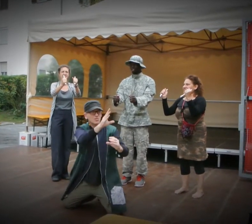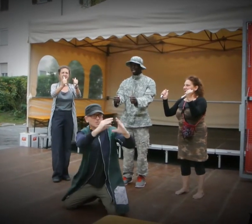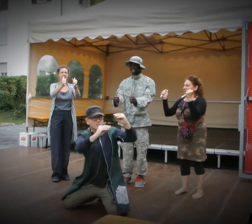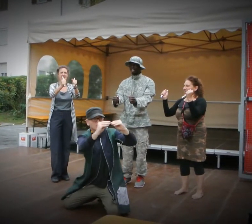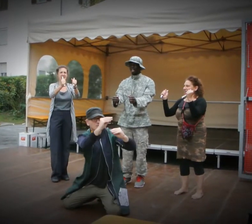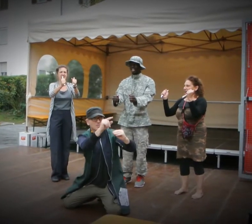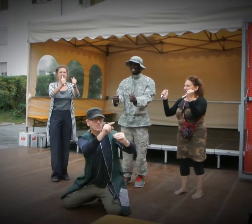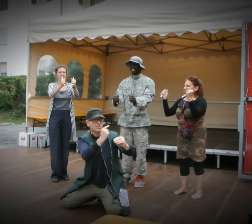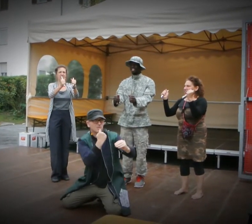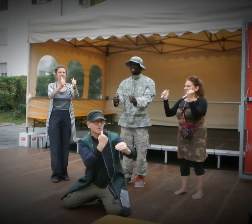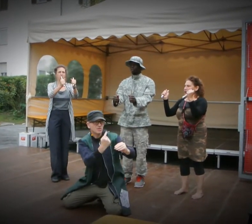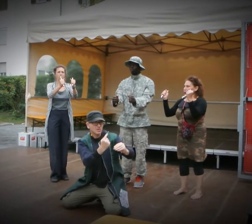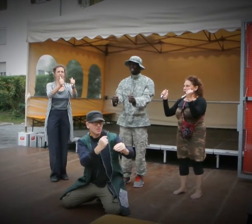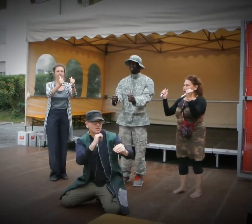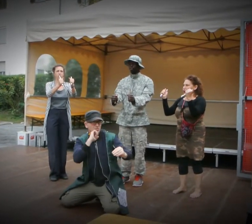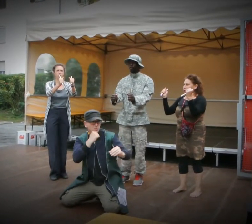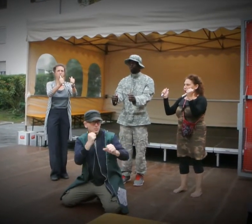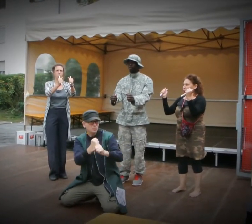say, this will do.